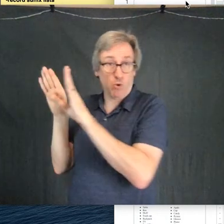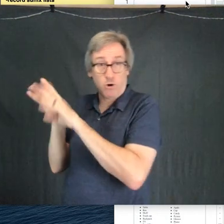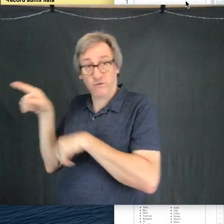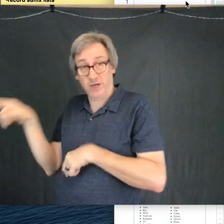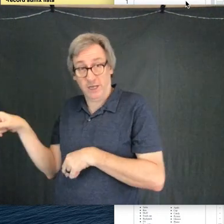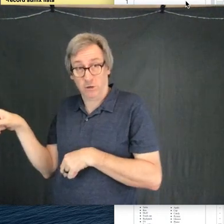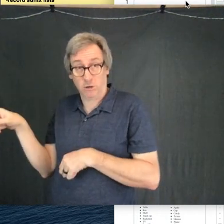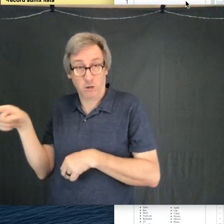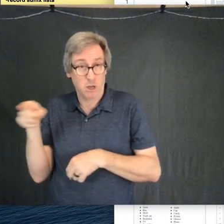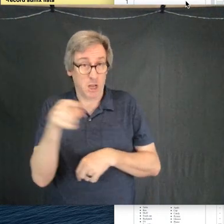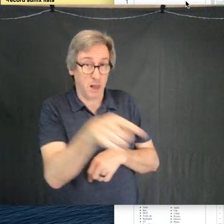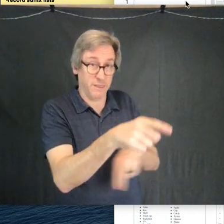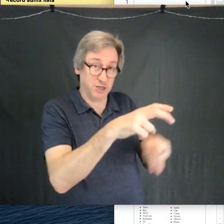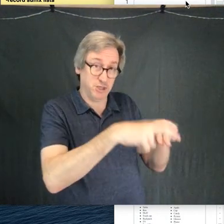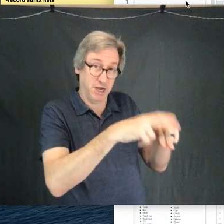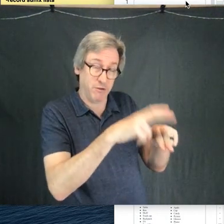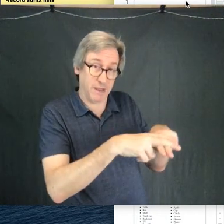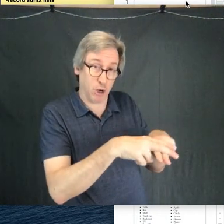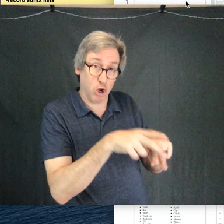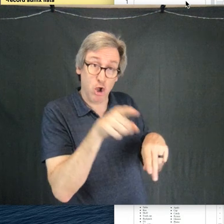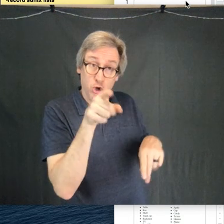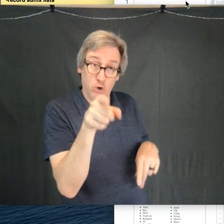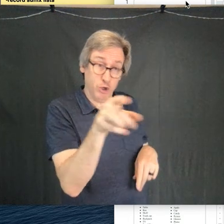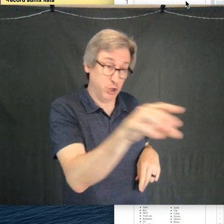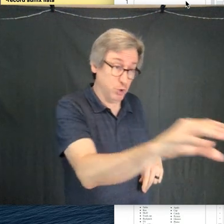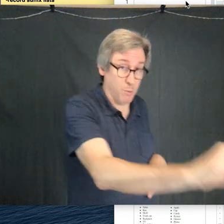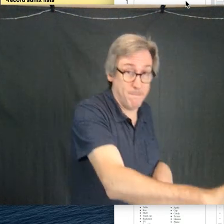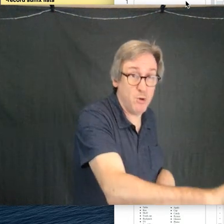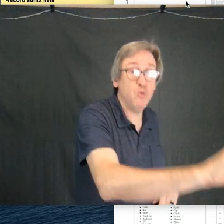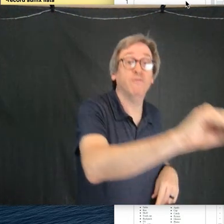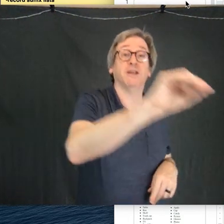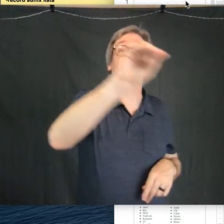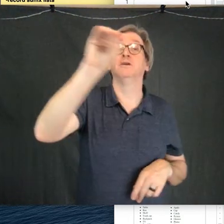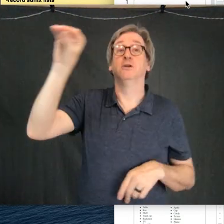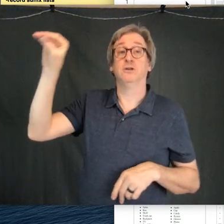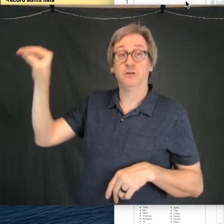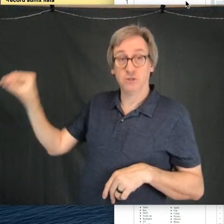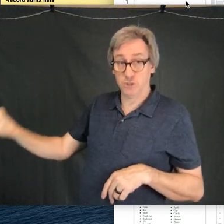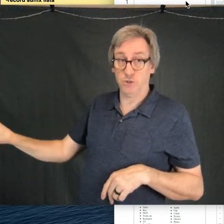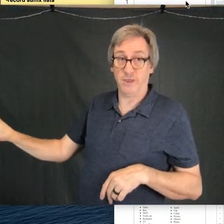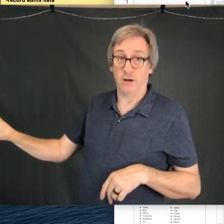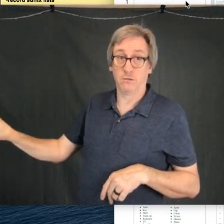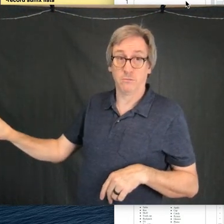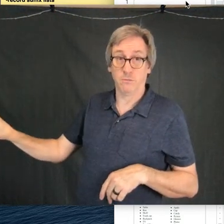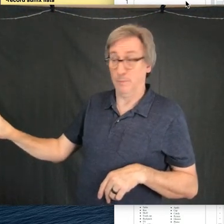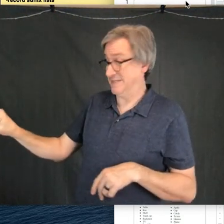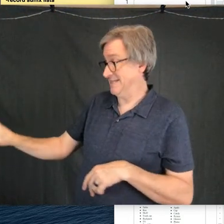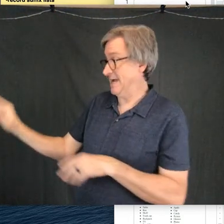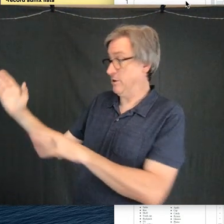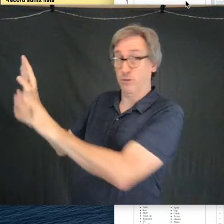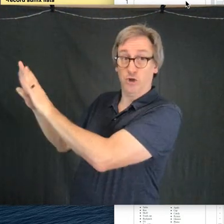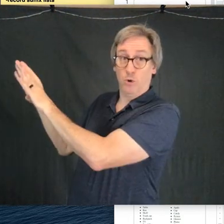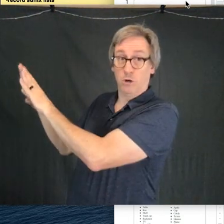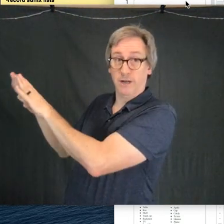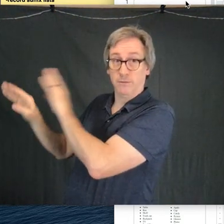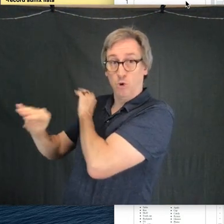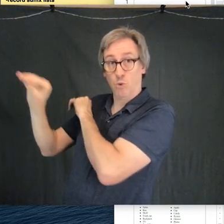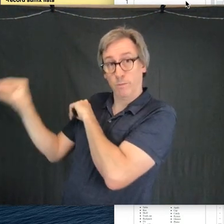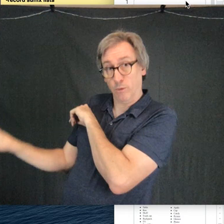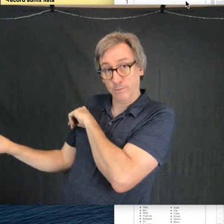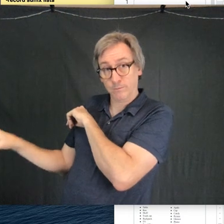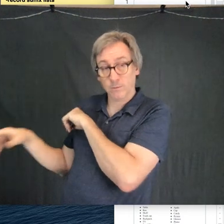the door over here, the chair there, could you move it to there, beside the door,